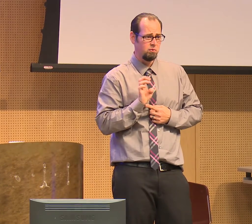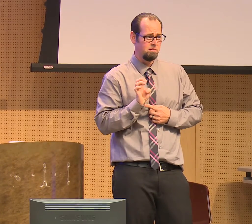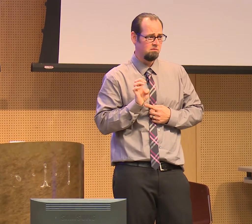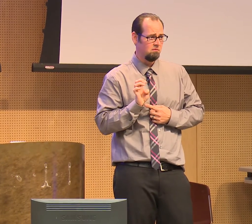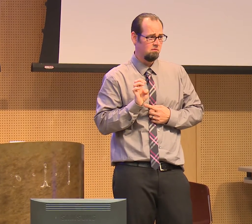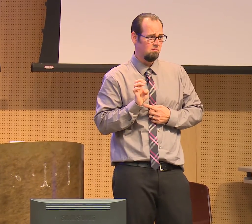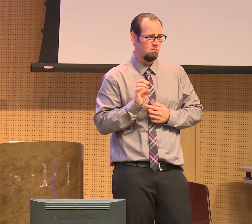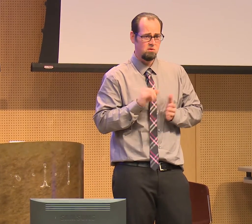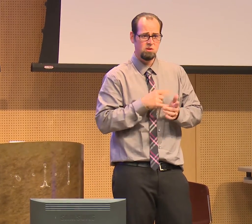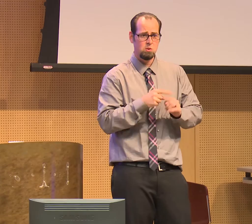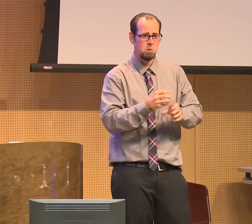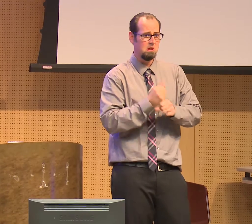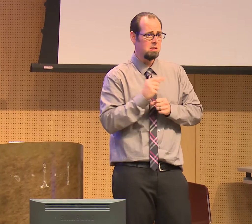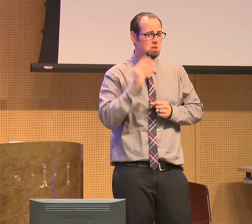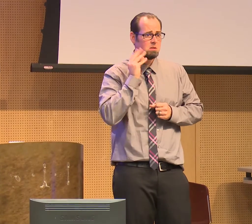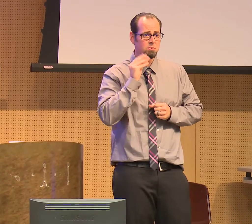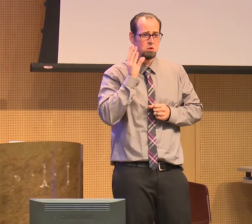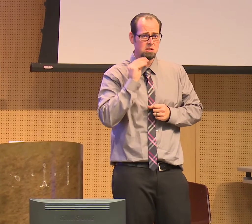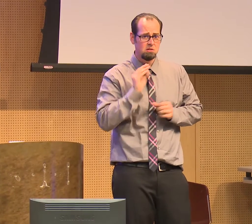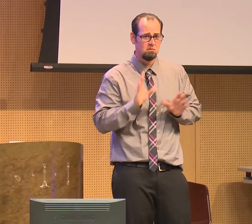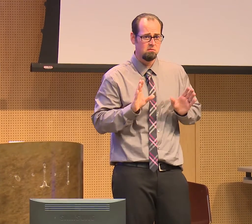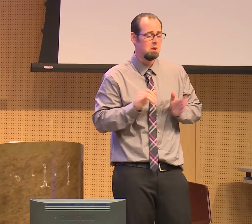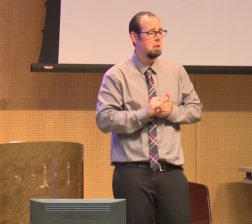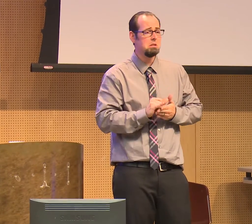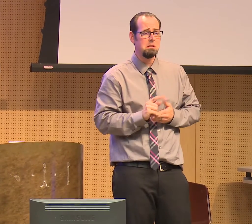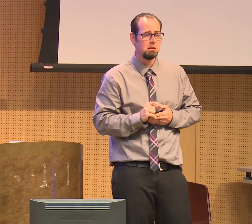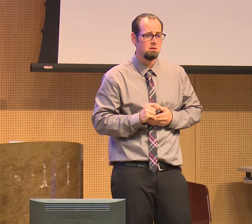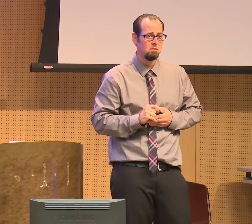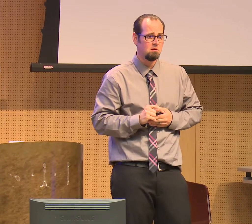graduation. I'd be willing to work for free because I needed to gain the experience.